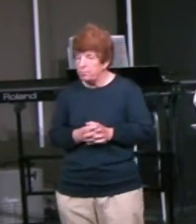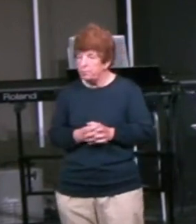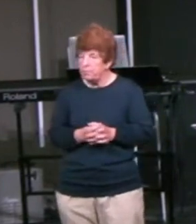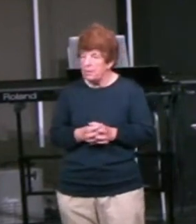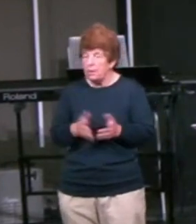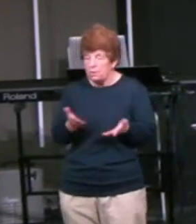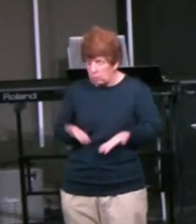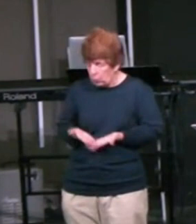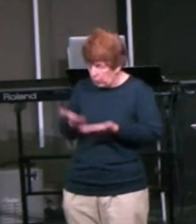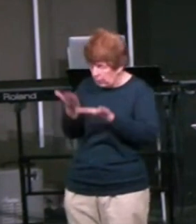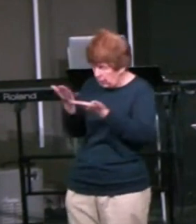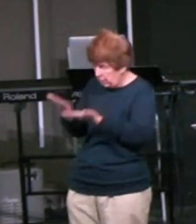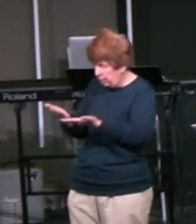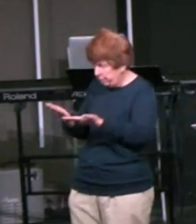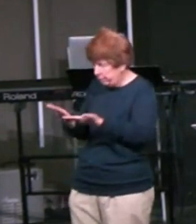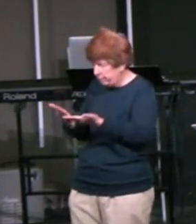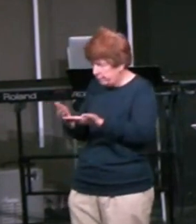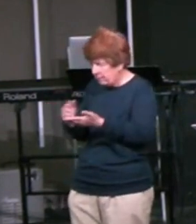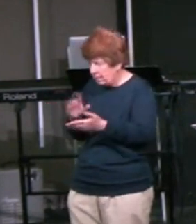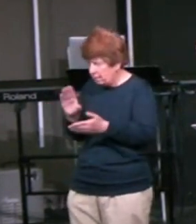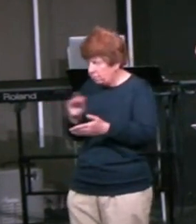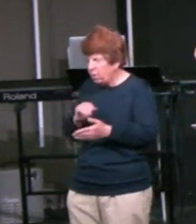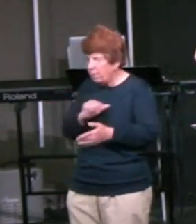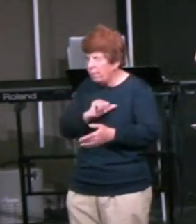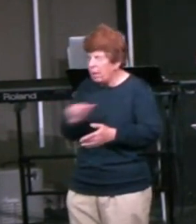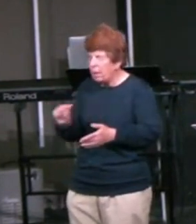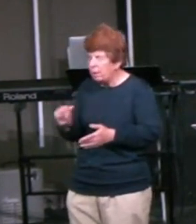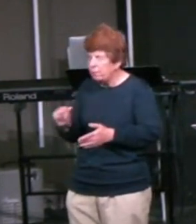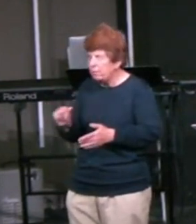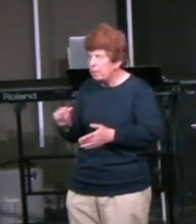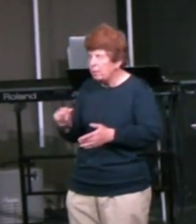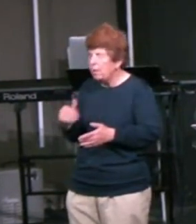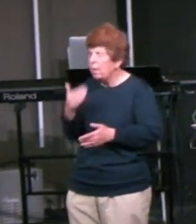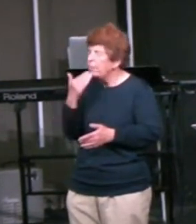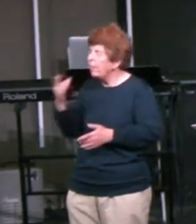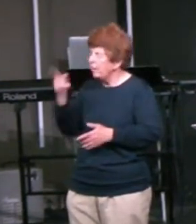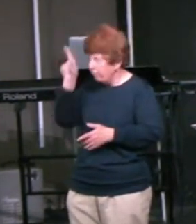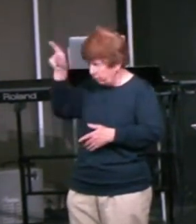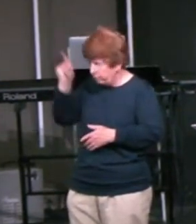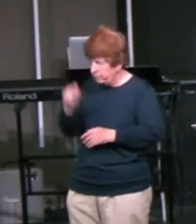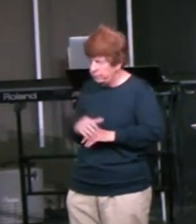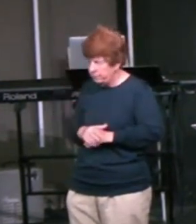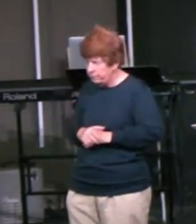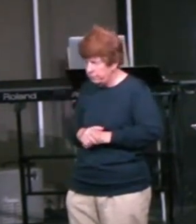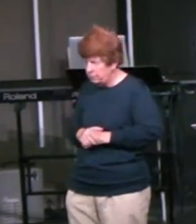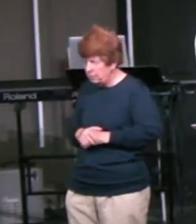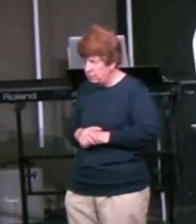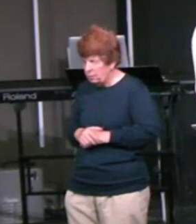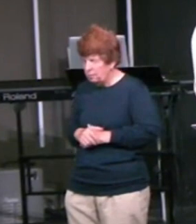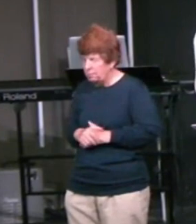Do we give out of an attitude of gratitude?